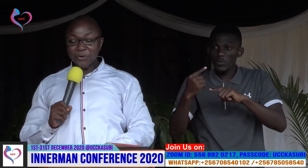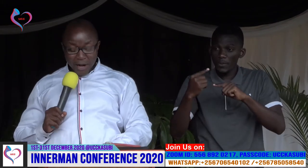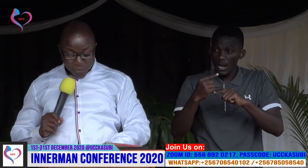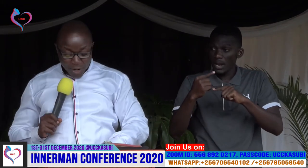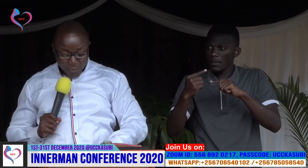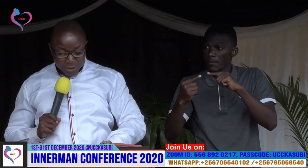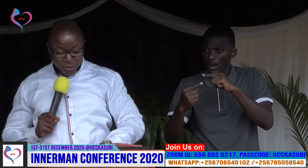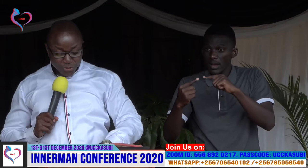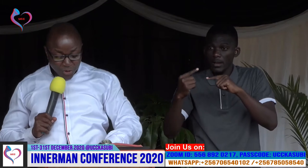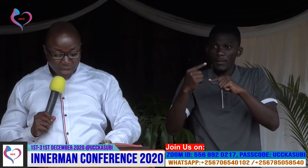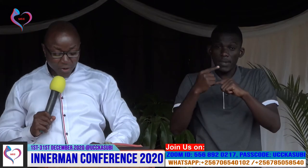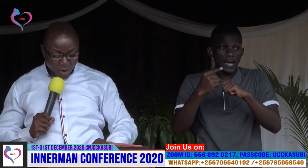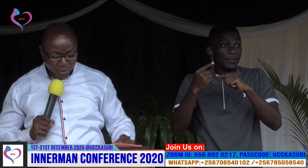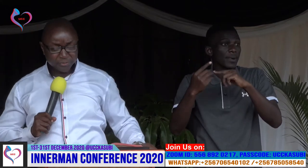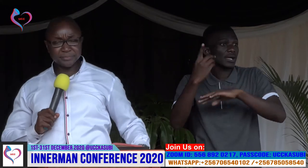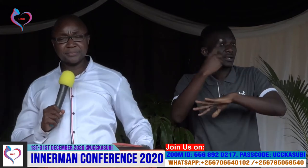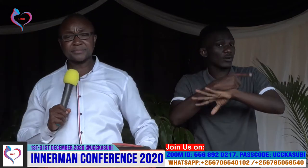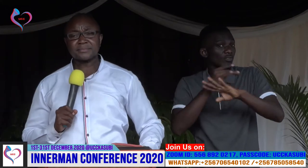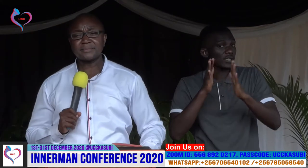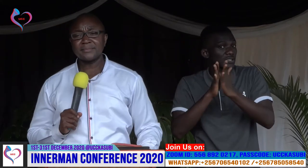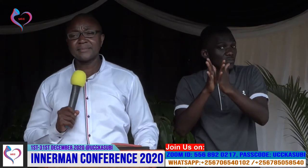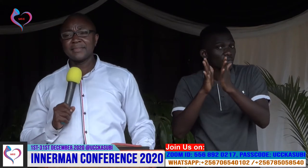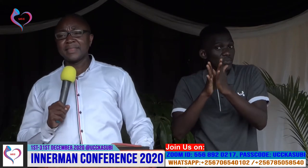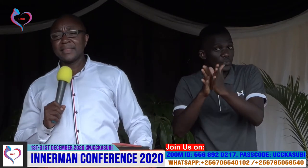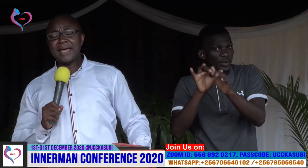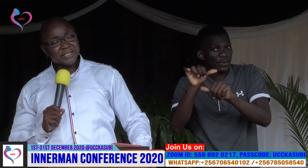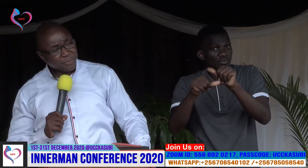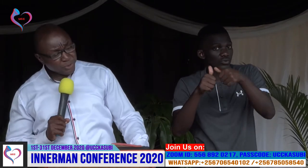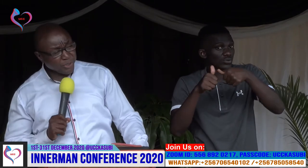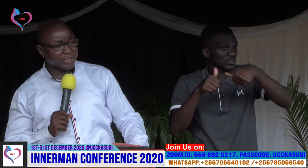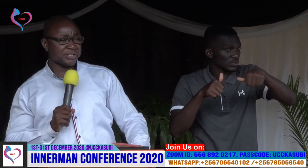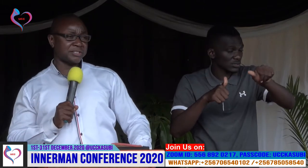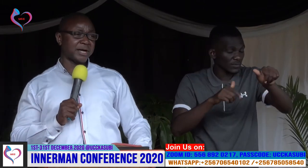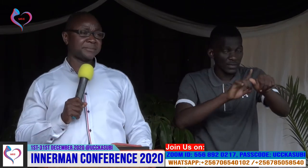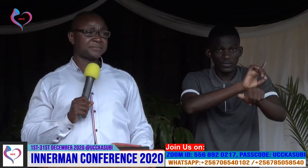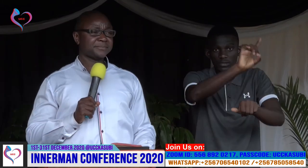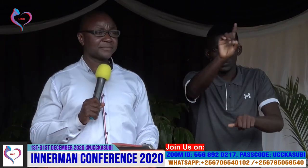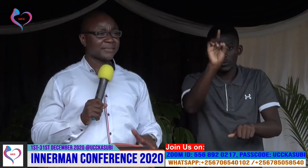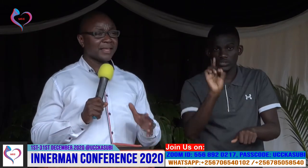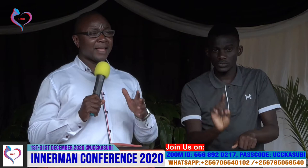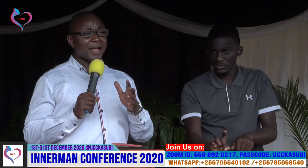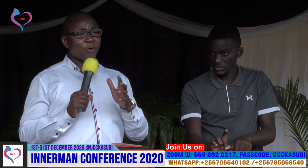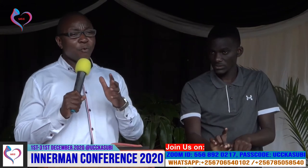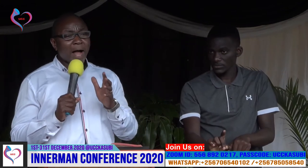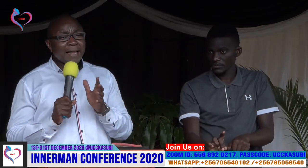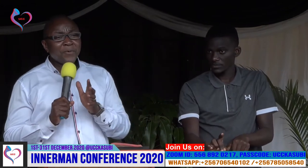being judged. A day of giving accountability. The question